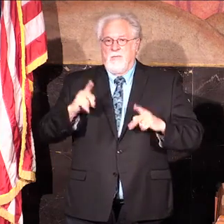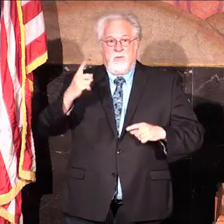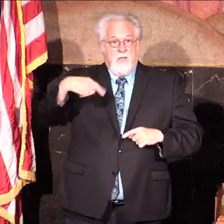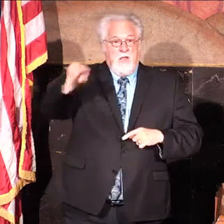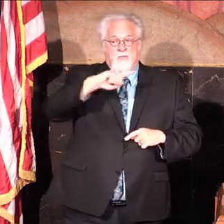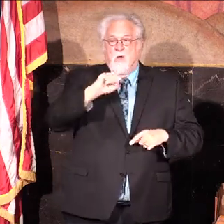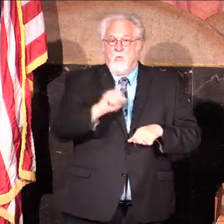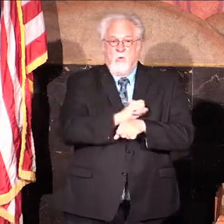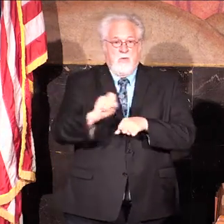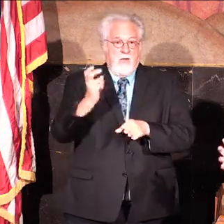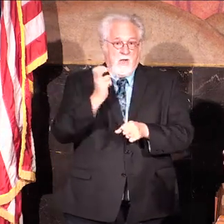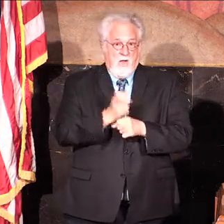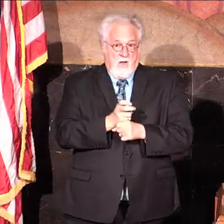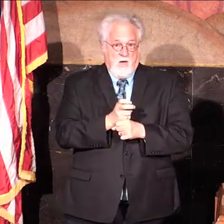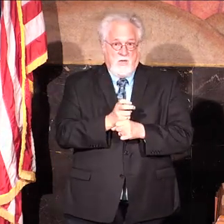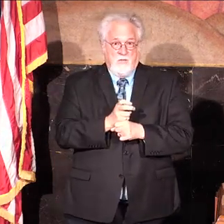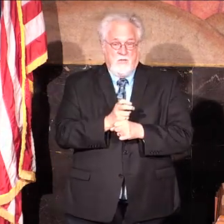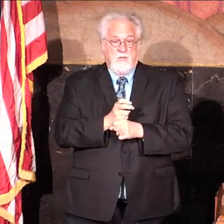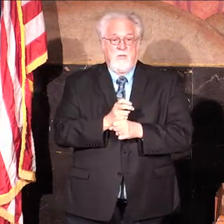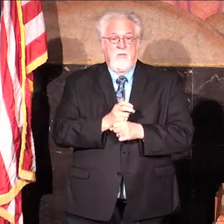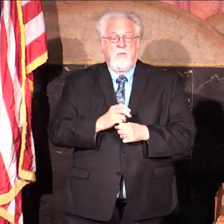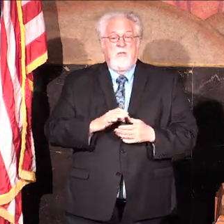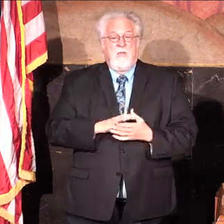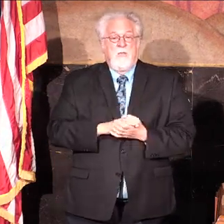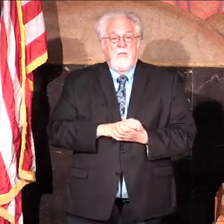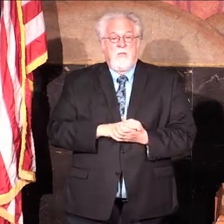working extremely hard across the spectrum